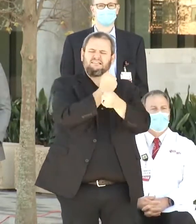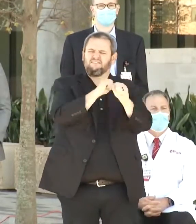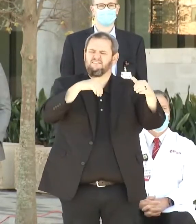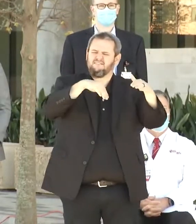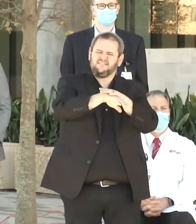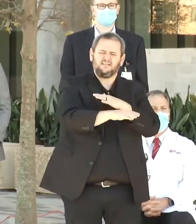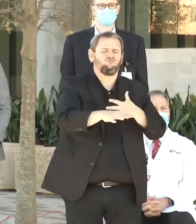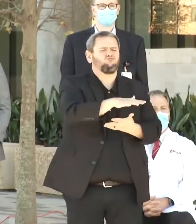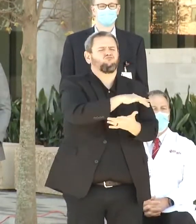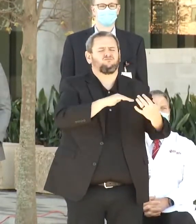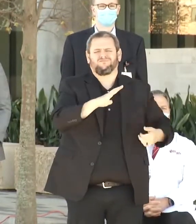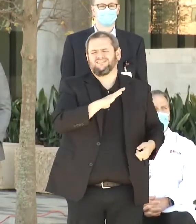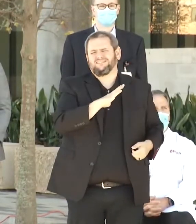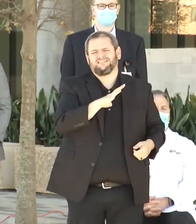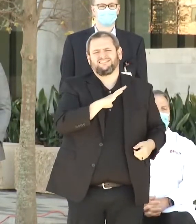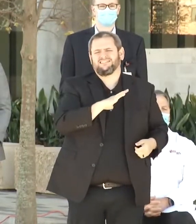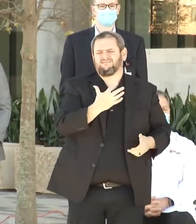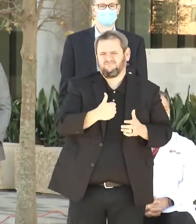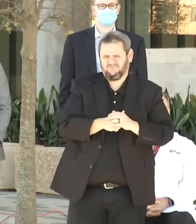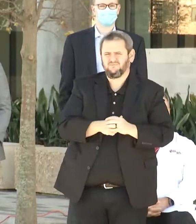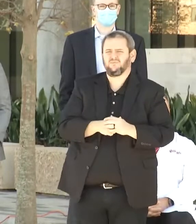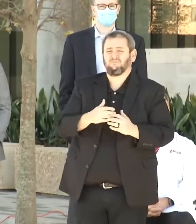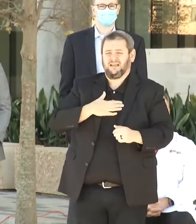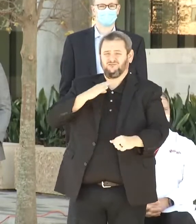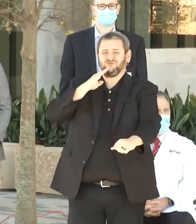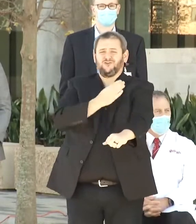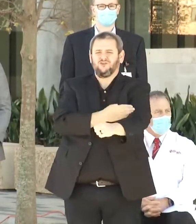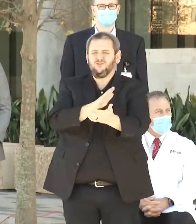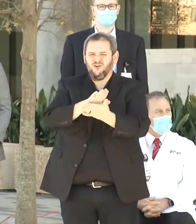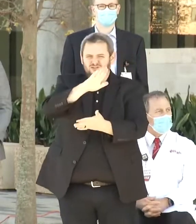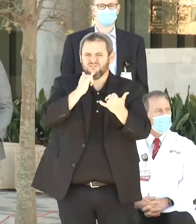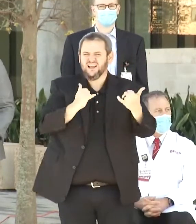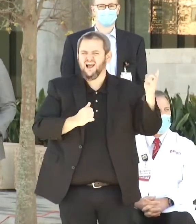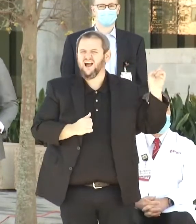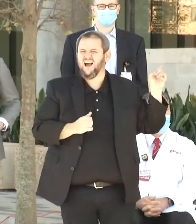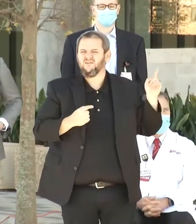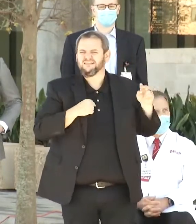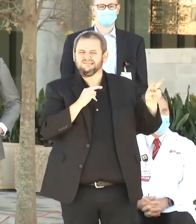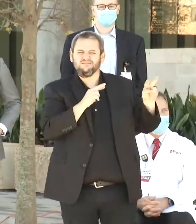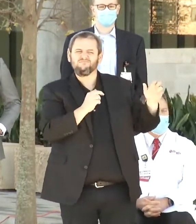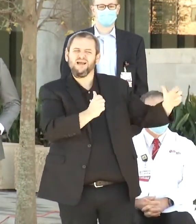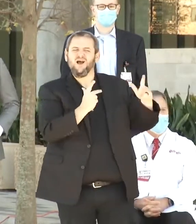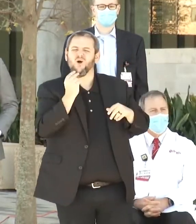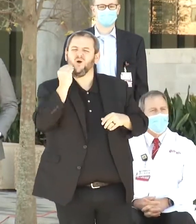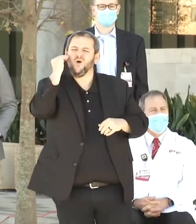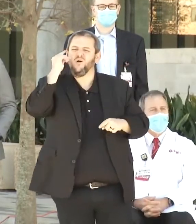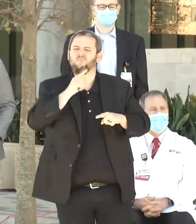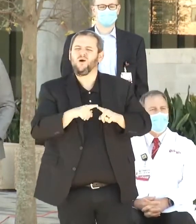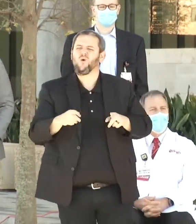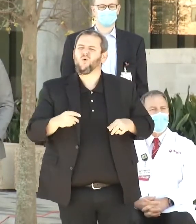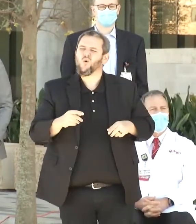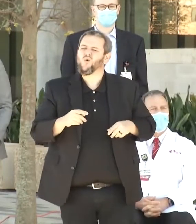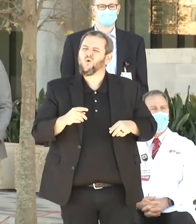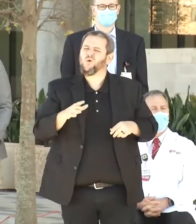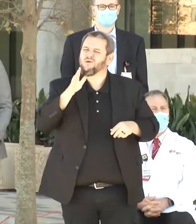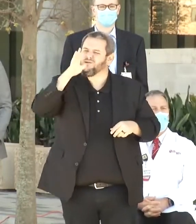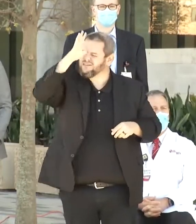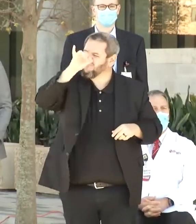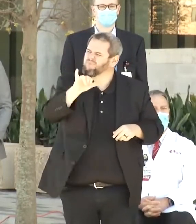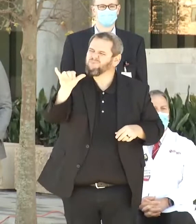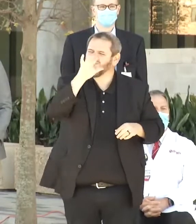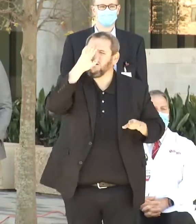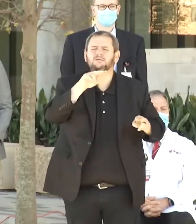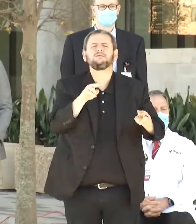Thanksgiving. I'm excited to get my daughter home as well. But please help us encourage your kids to get a negative test before they